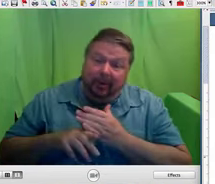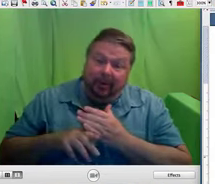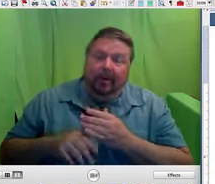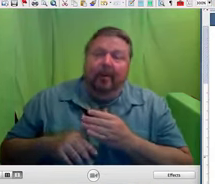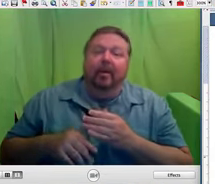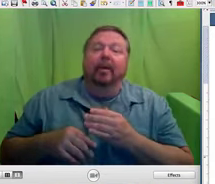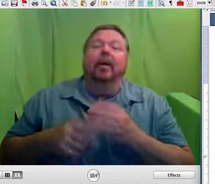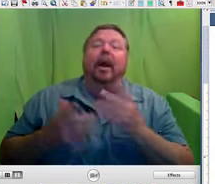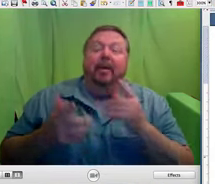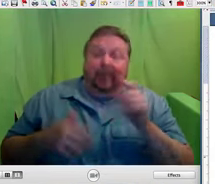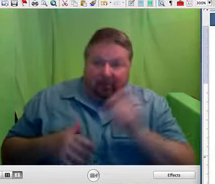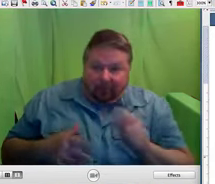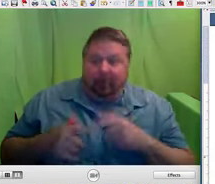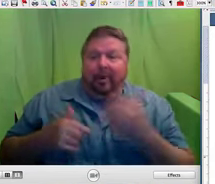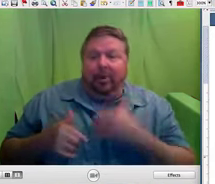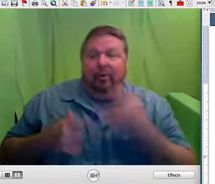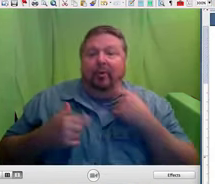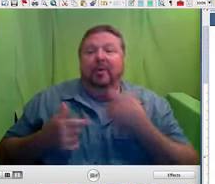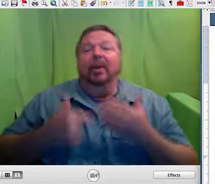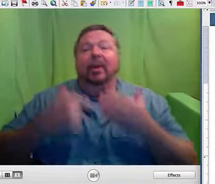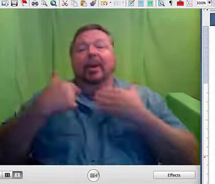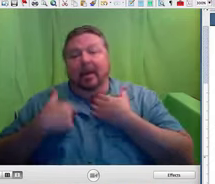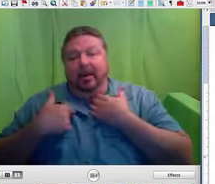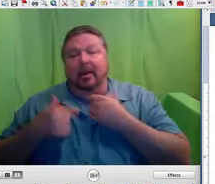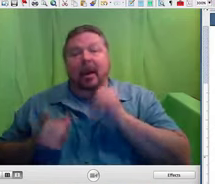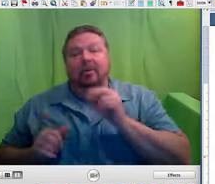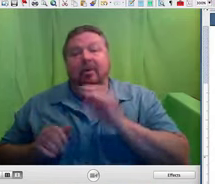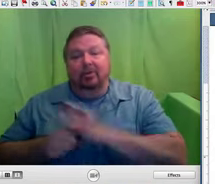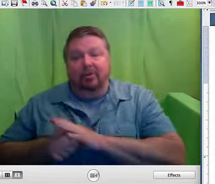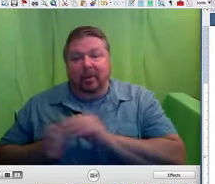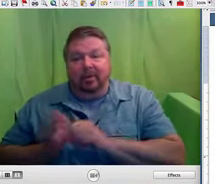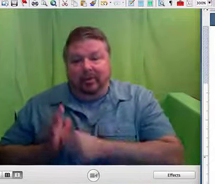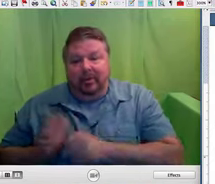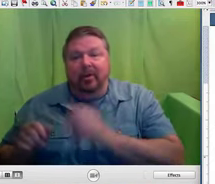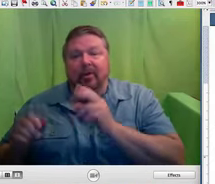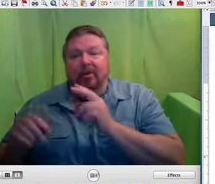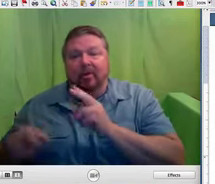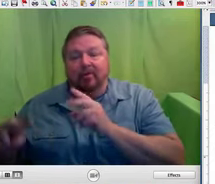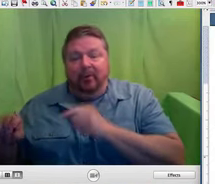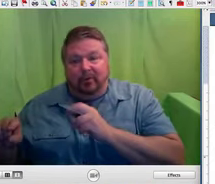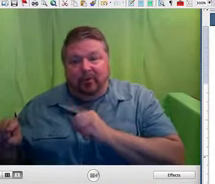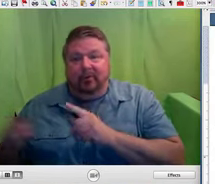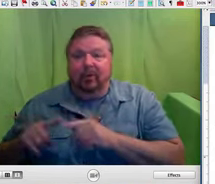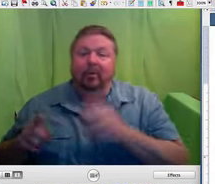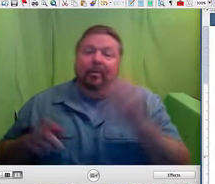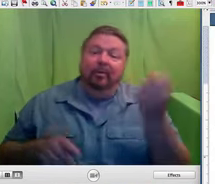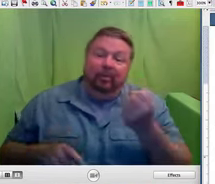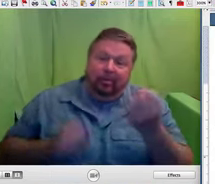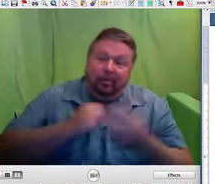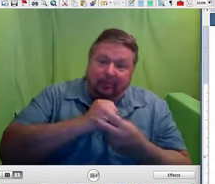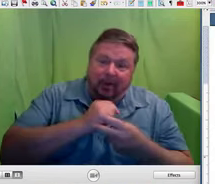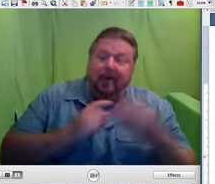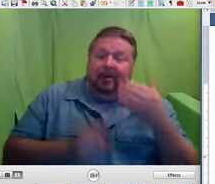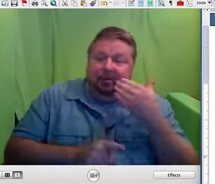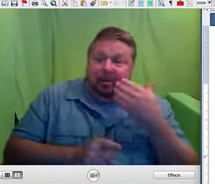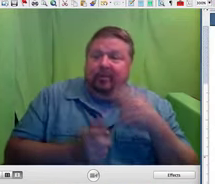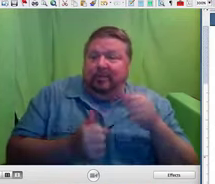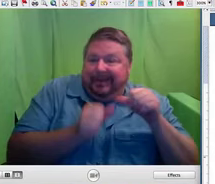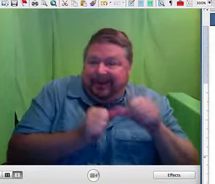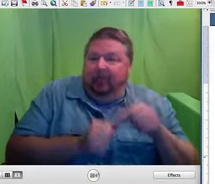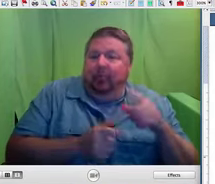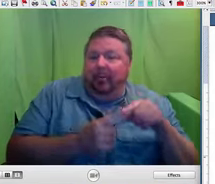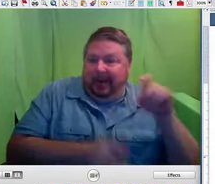between. And therefore, we cue it with the I, the unstressed version, so that we reserve the